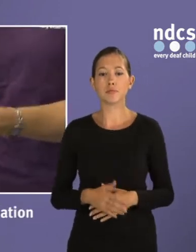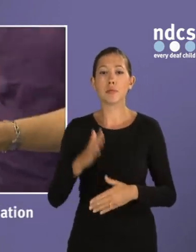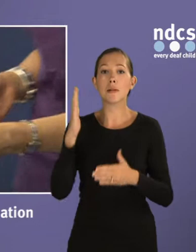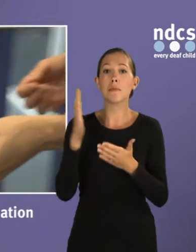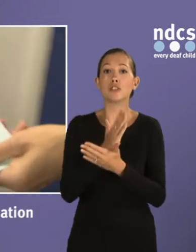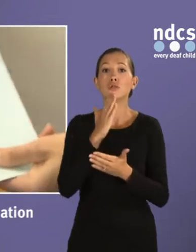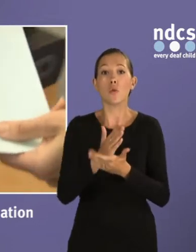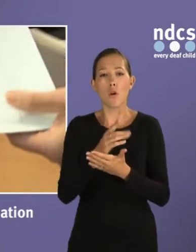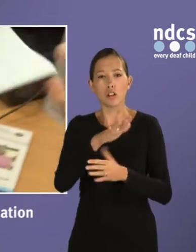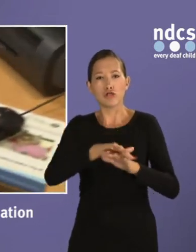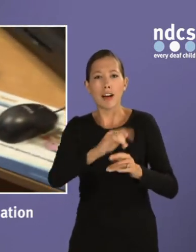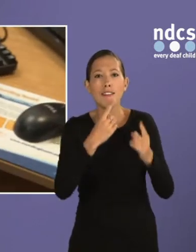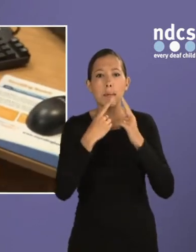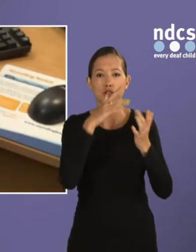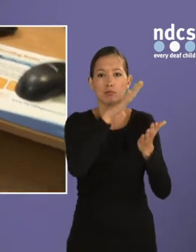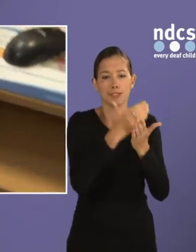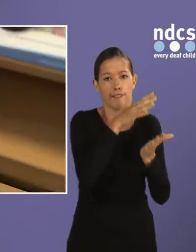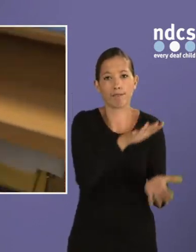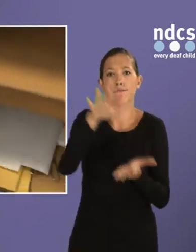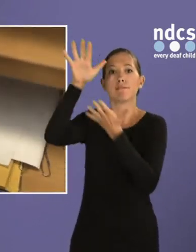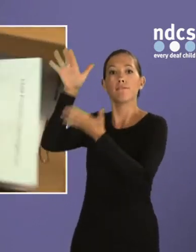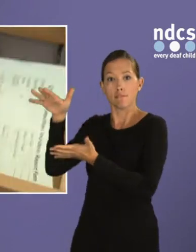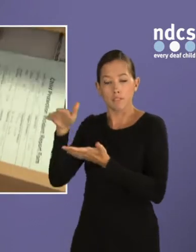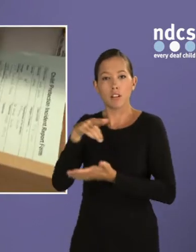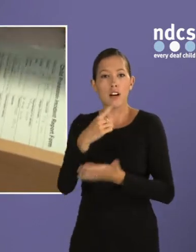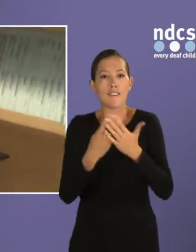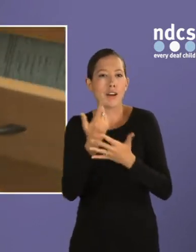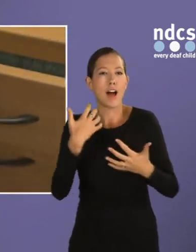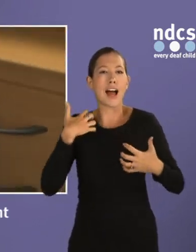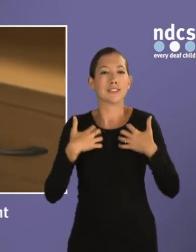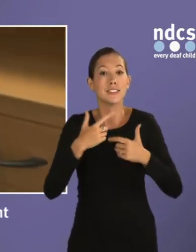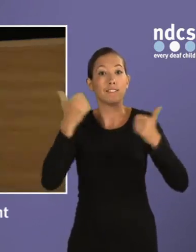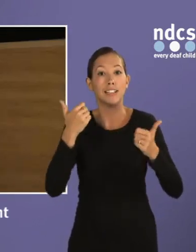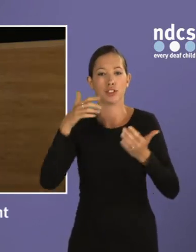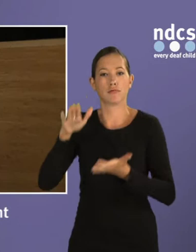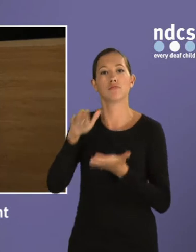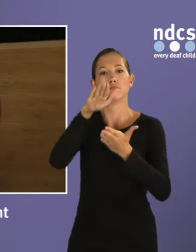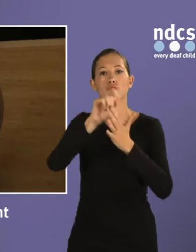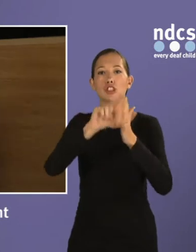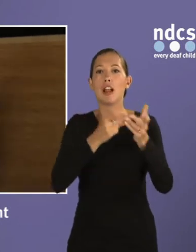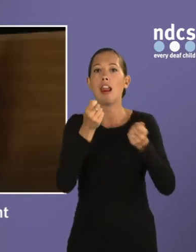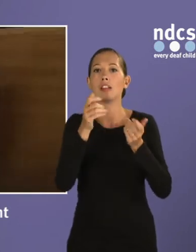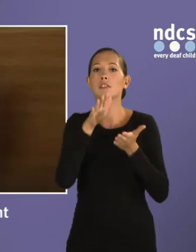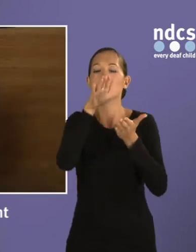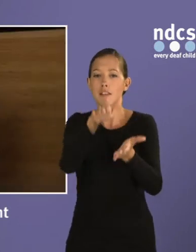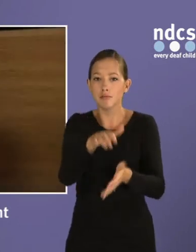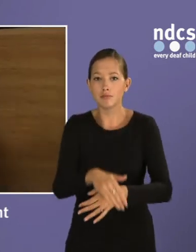Make sure that all information about children is stored safely and returned to the project leader at the end of the event or activity.